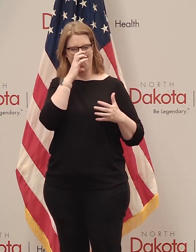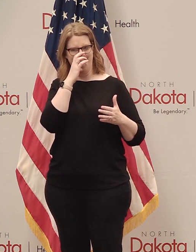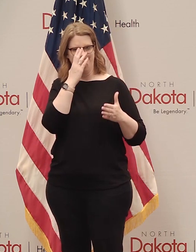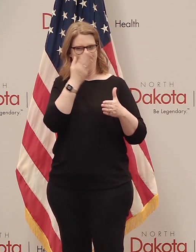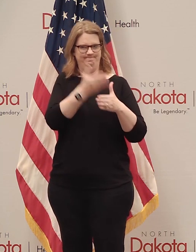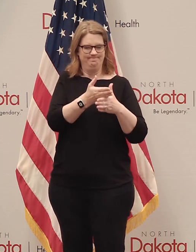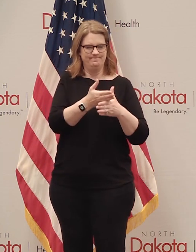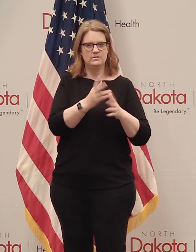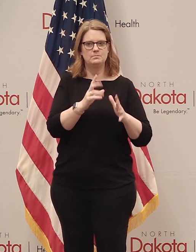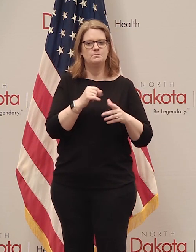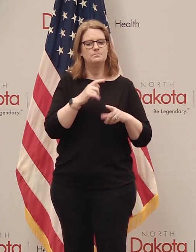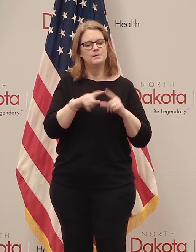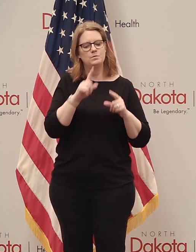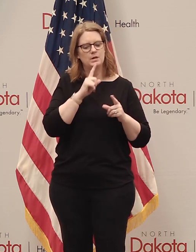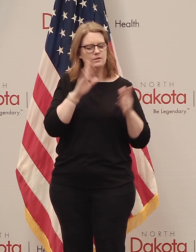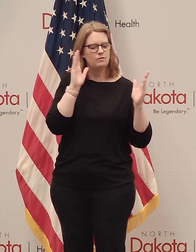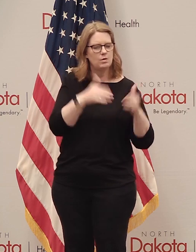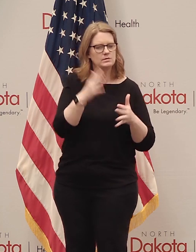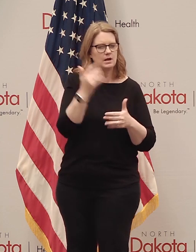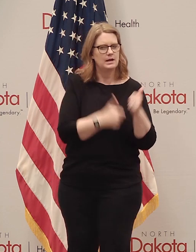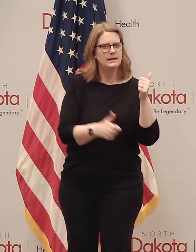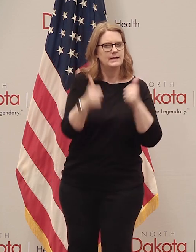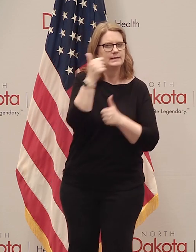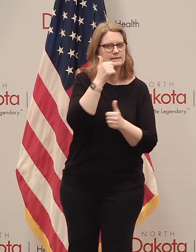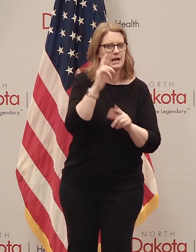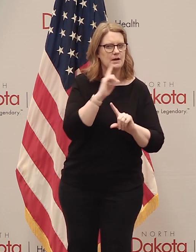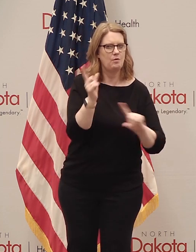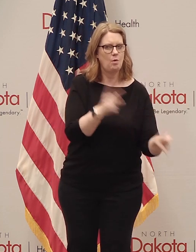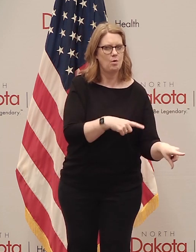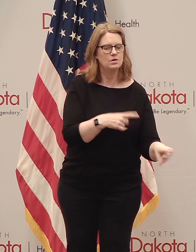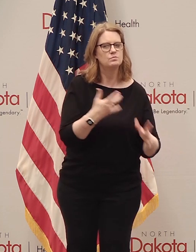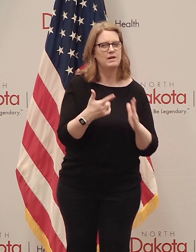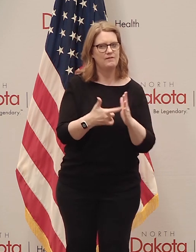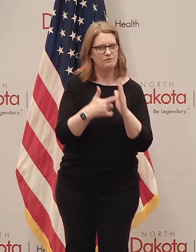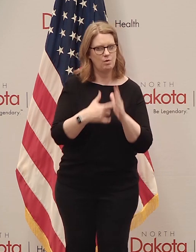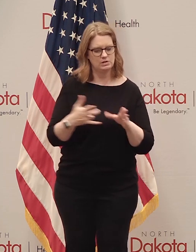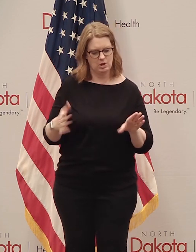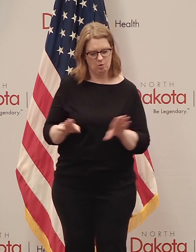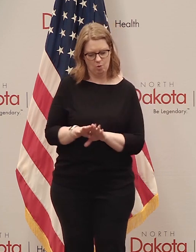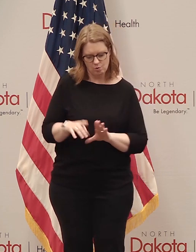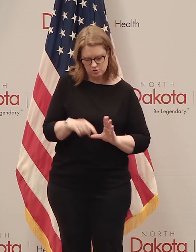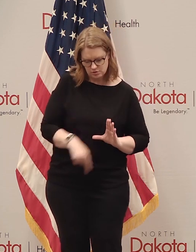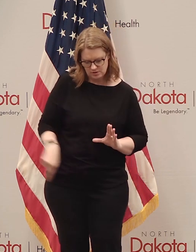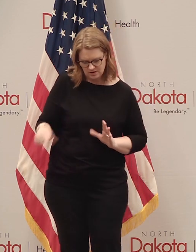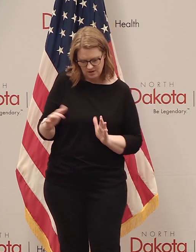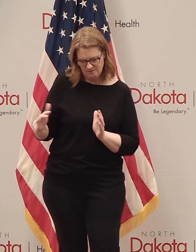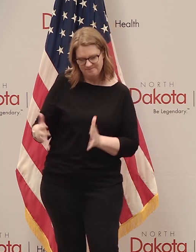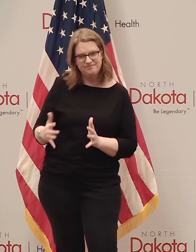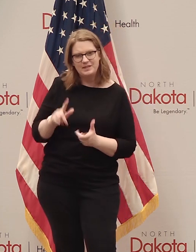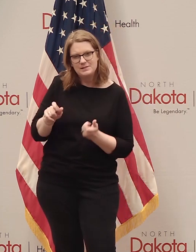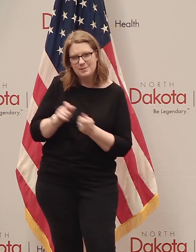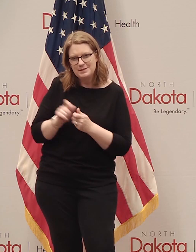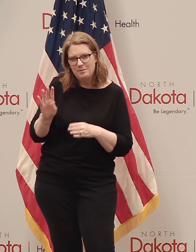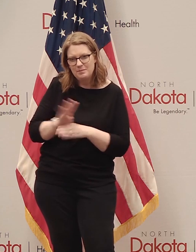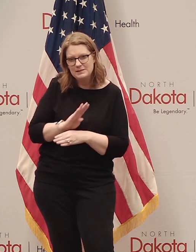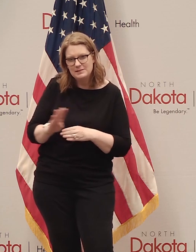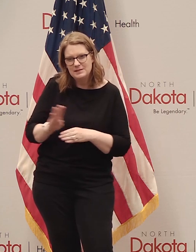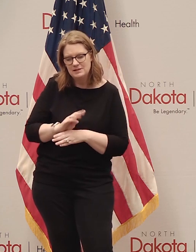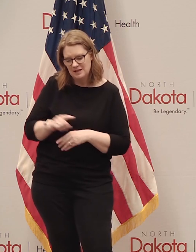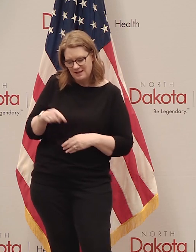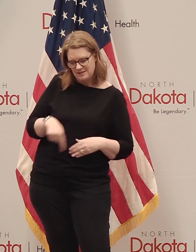on executive orders where we did mandate the closures of certain businesses that had high amounts